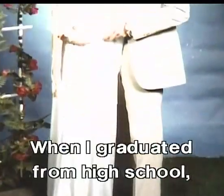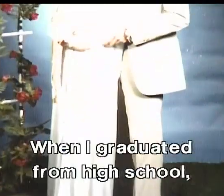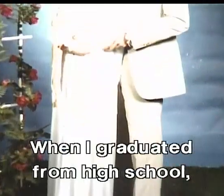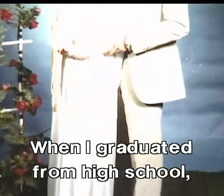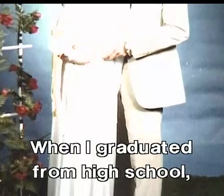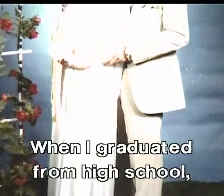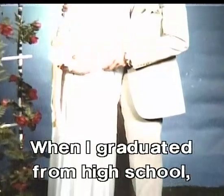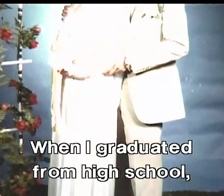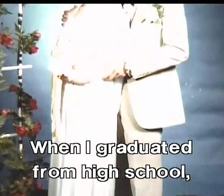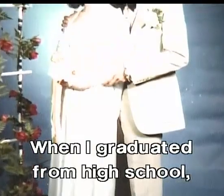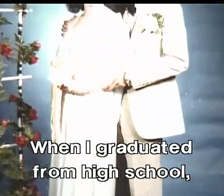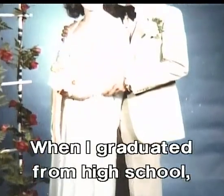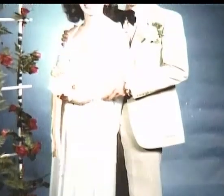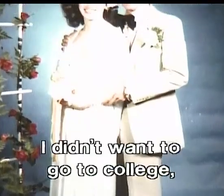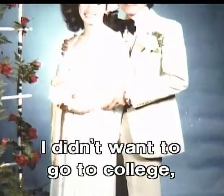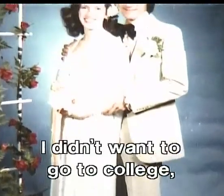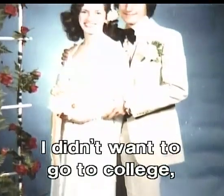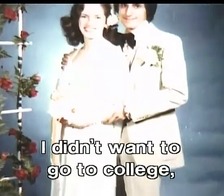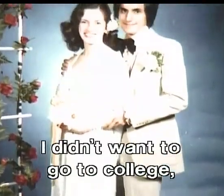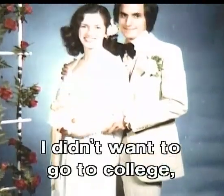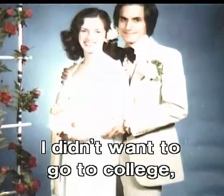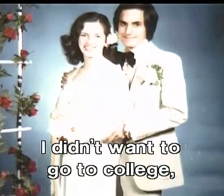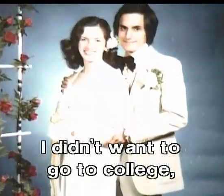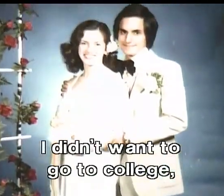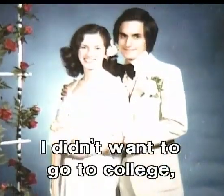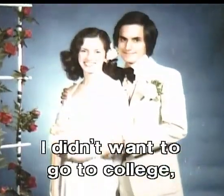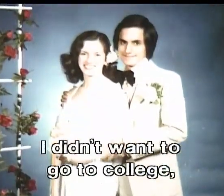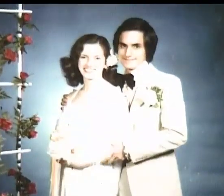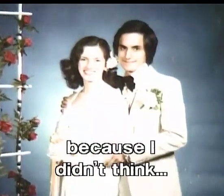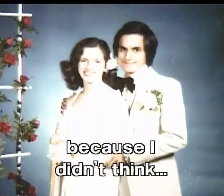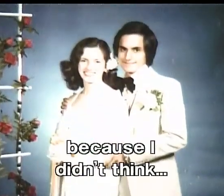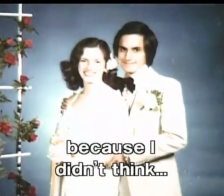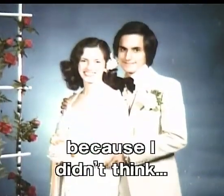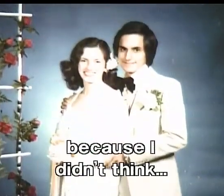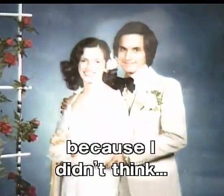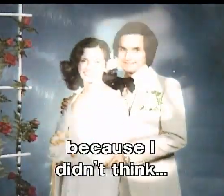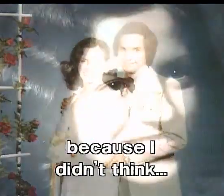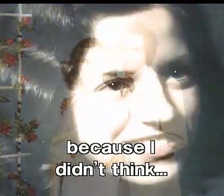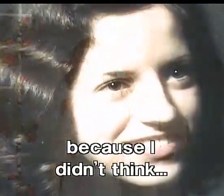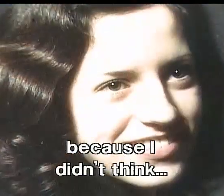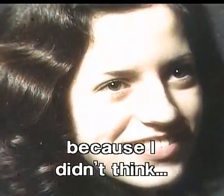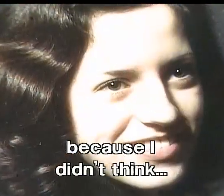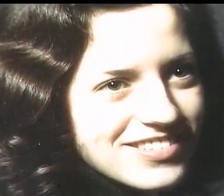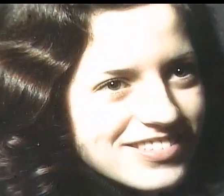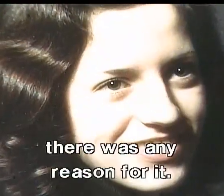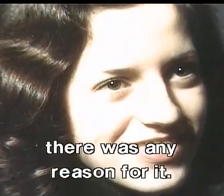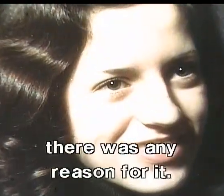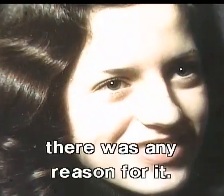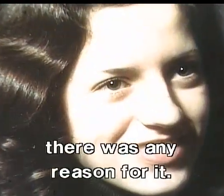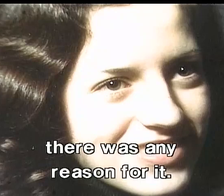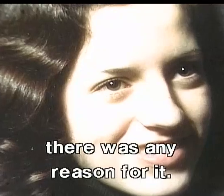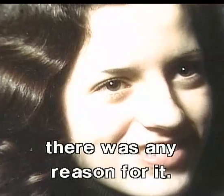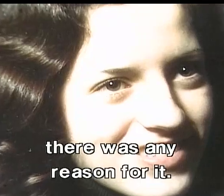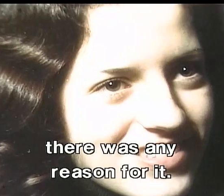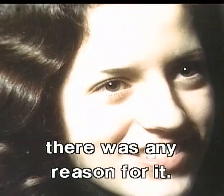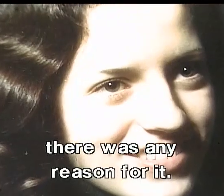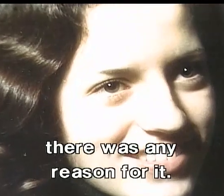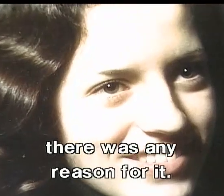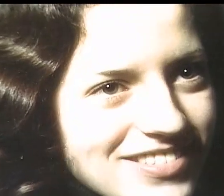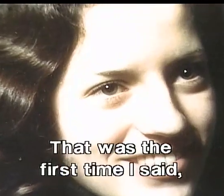didn't want to go to college. And the reason I didn't want to was because I didn't think there was any reason for it. That was the first time I said,